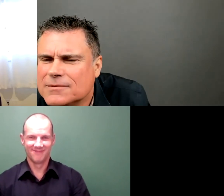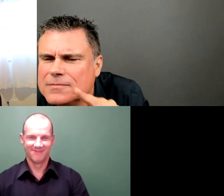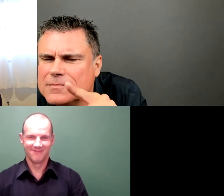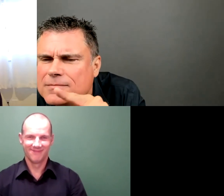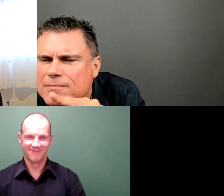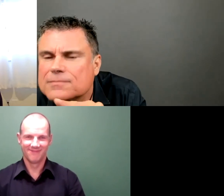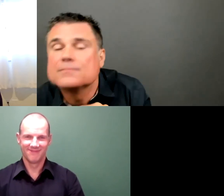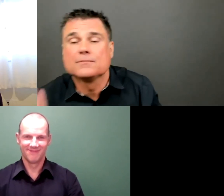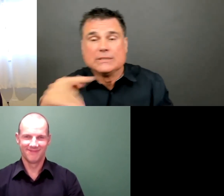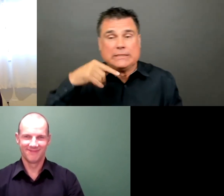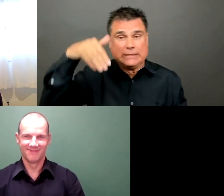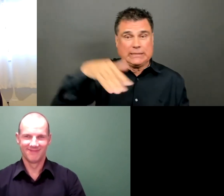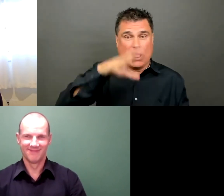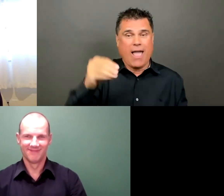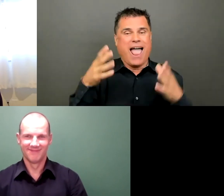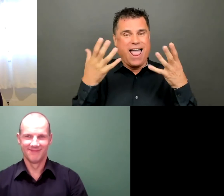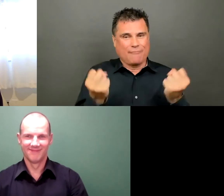know